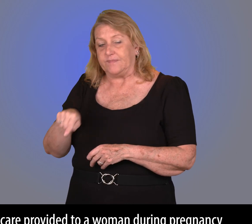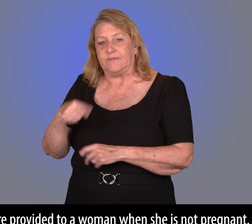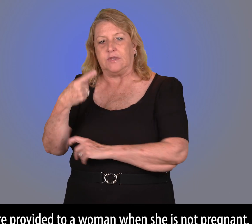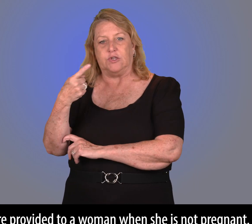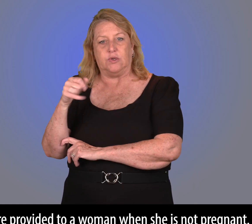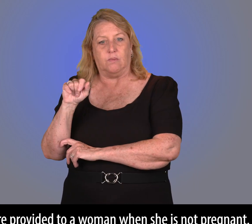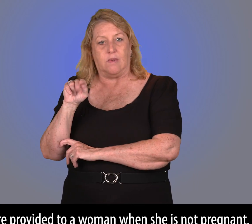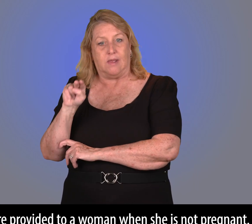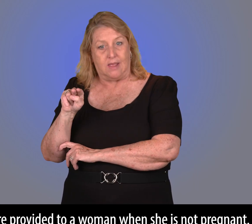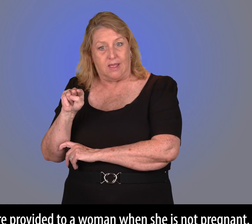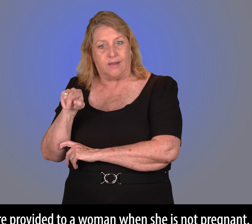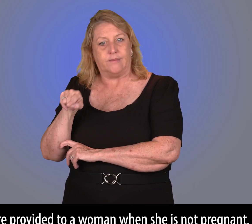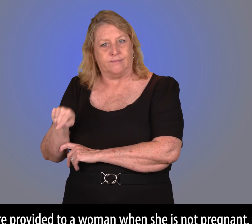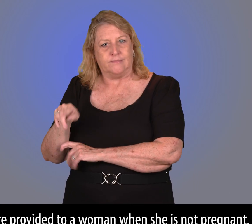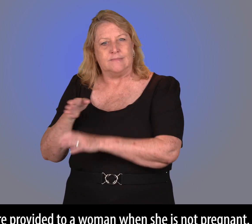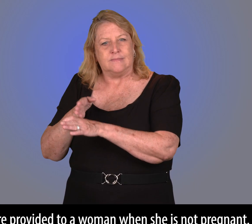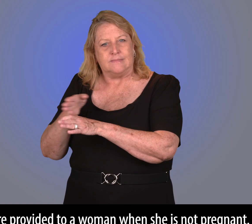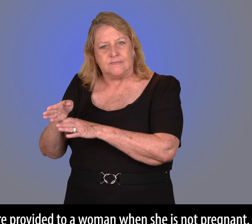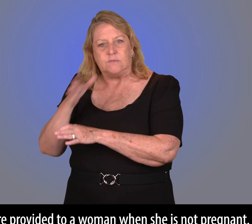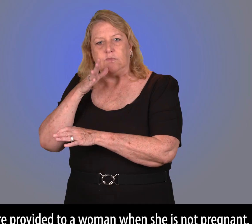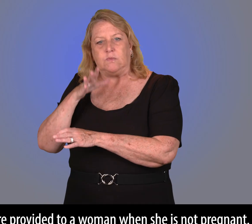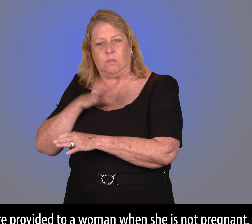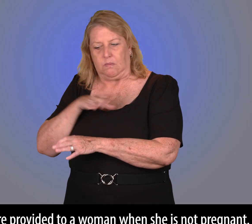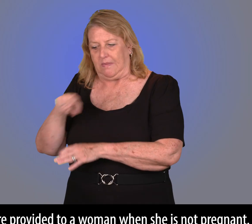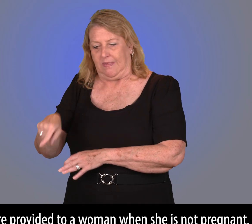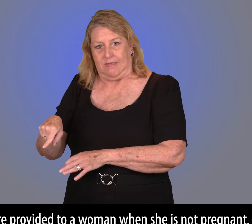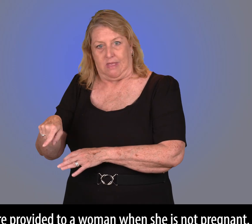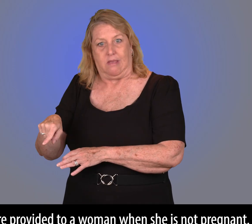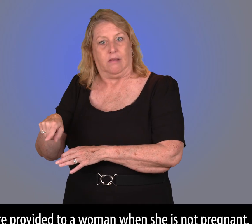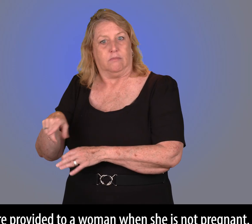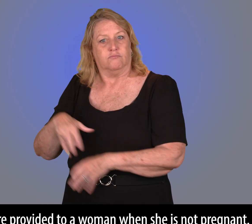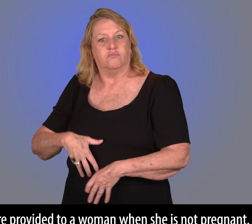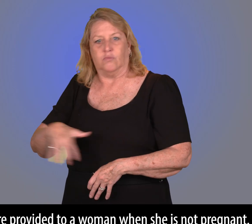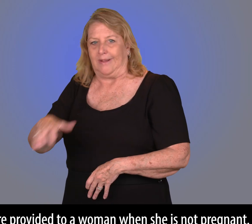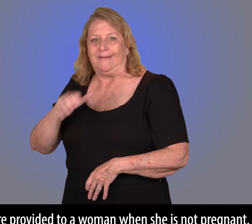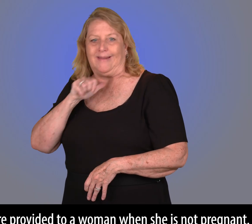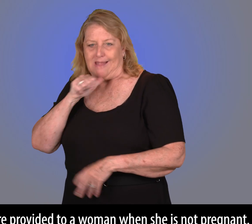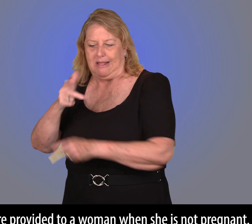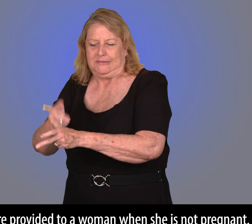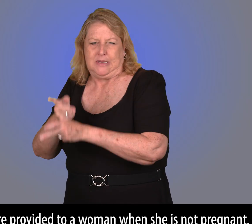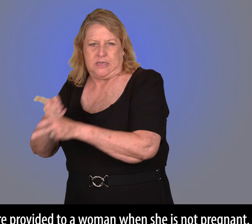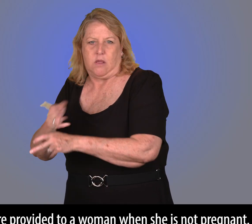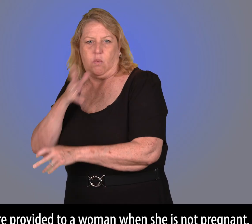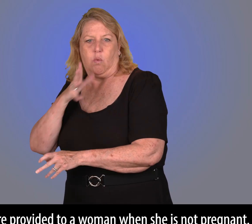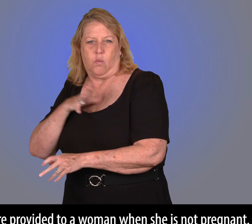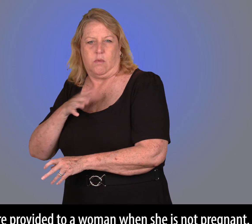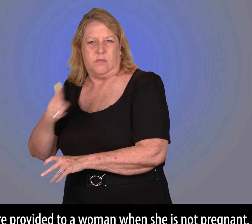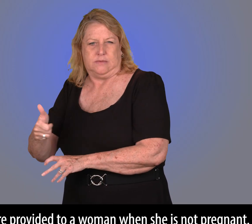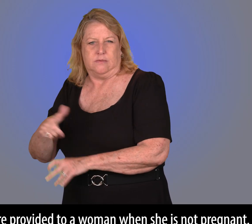and gynecology, or GYN, is care provided to a woman when she is not pregnant.